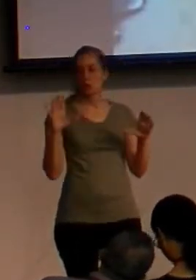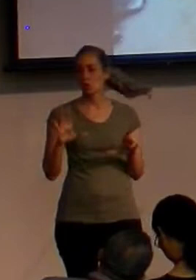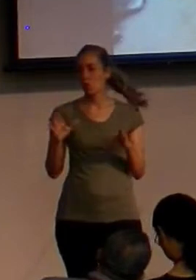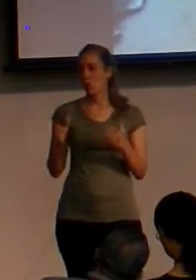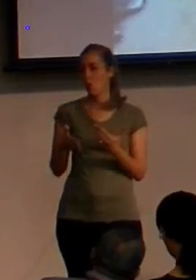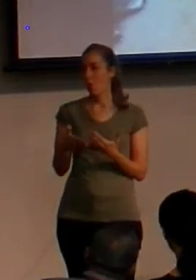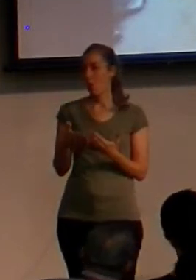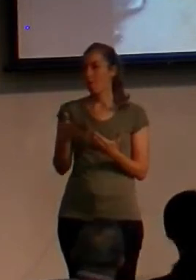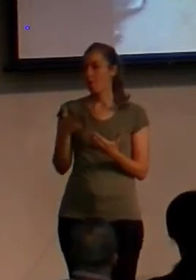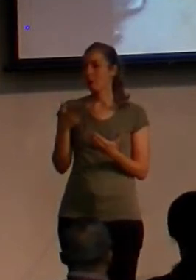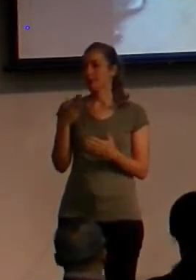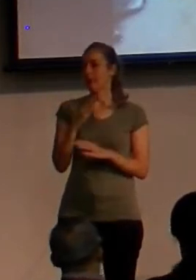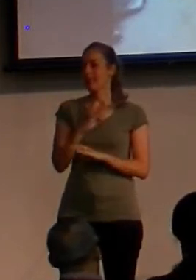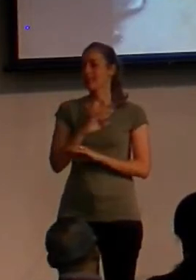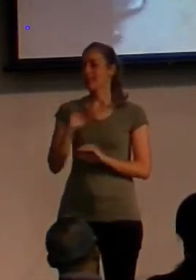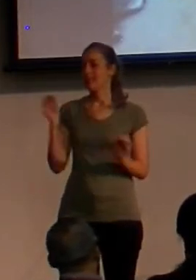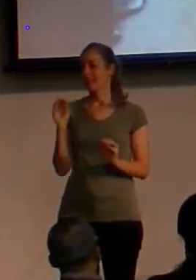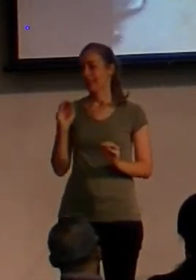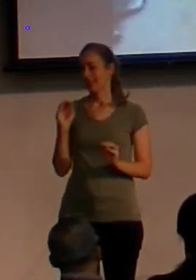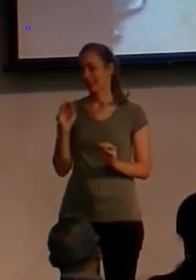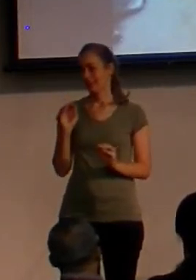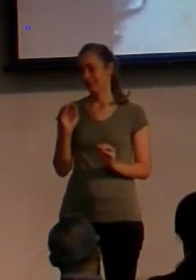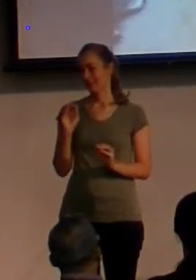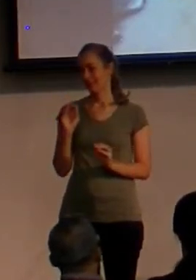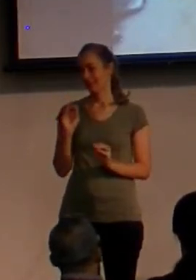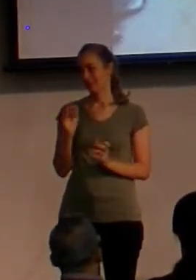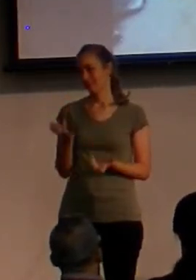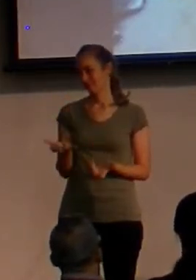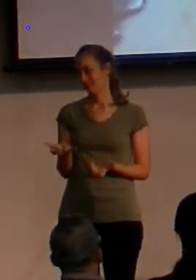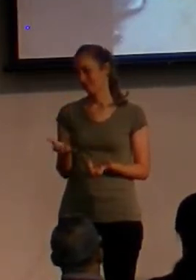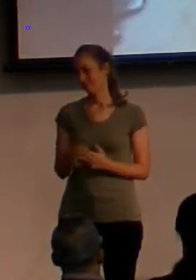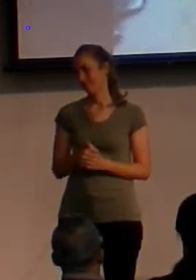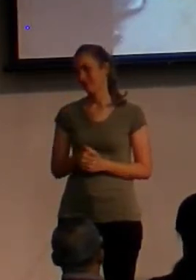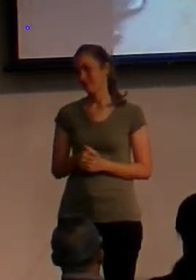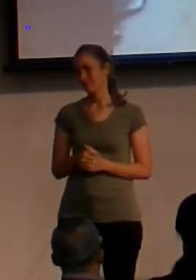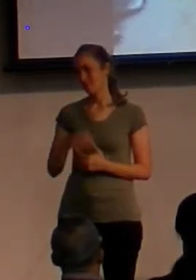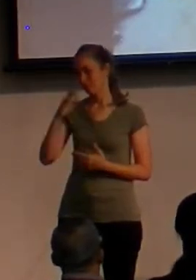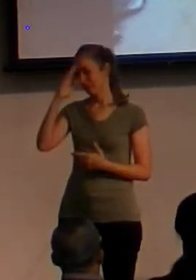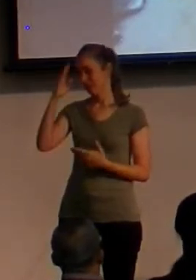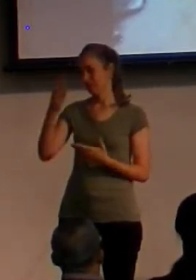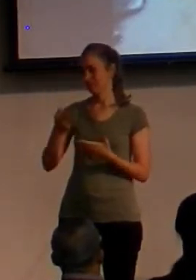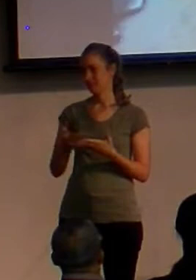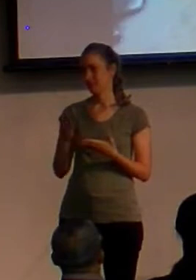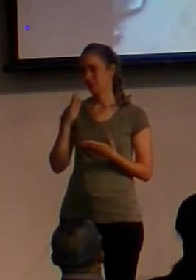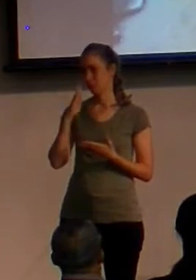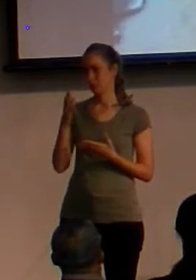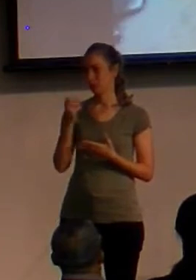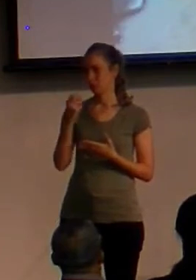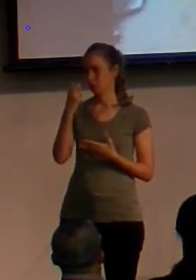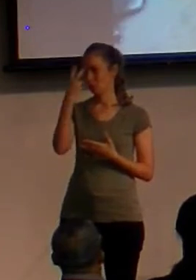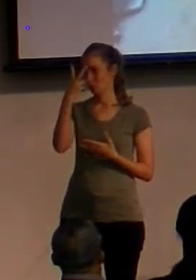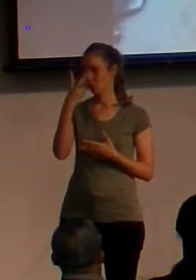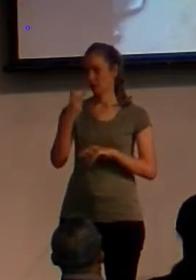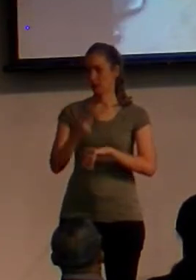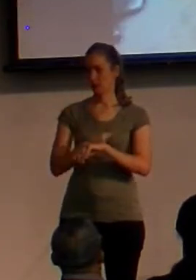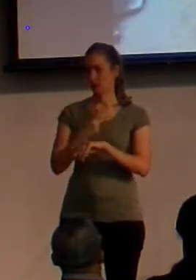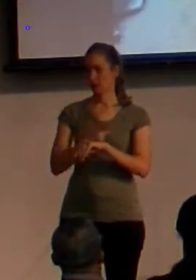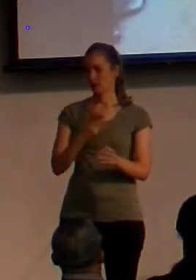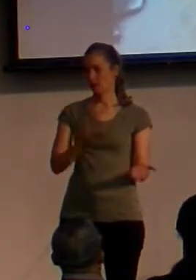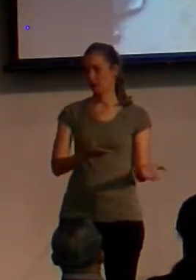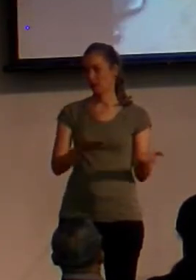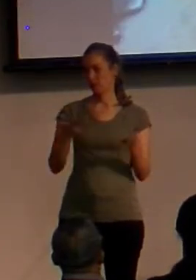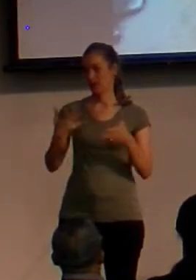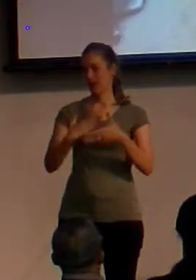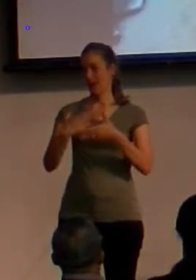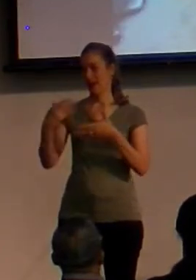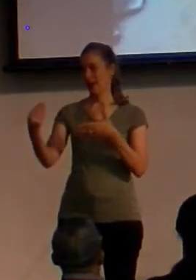nothing. The son would take the goats and the sheep out to graze during